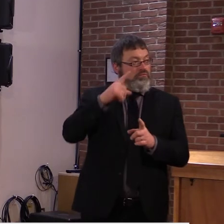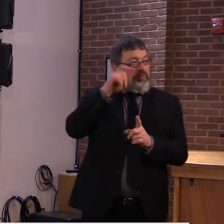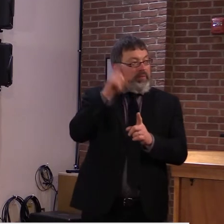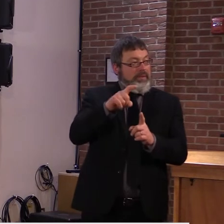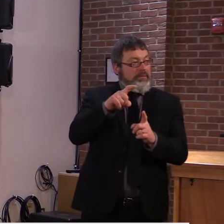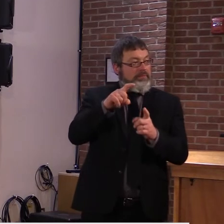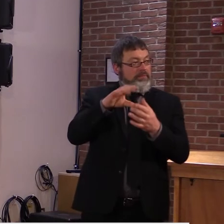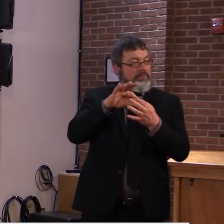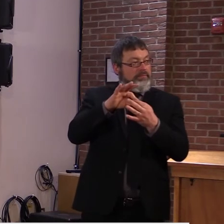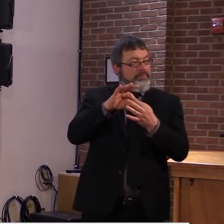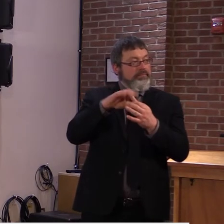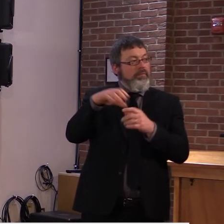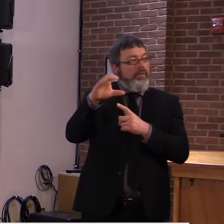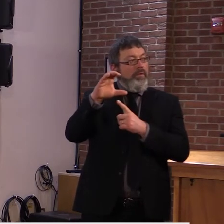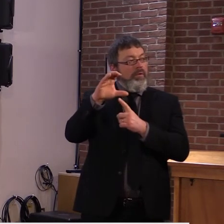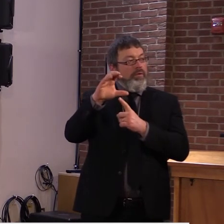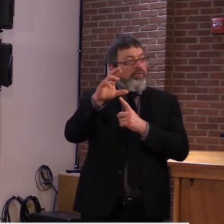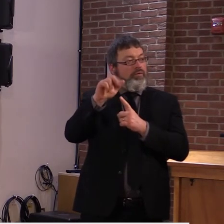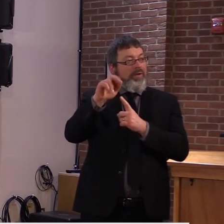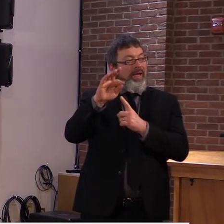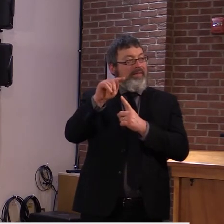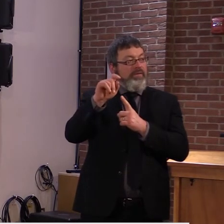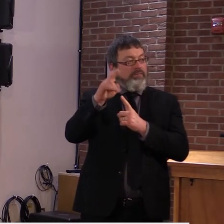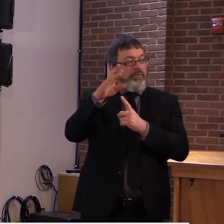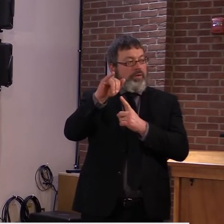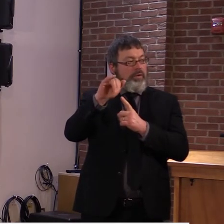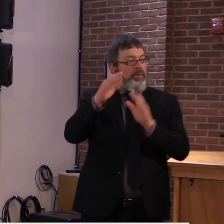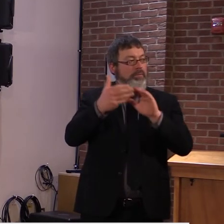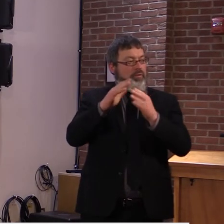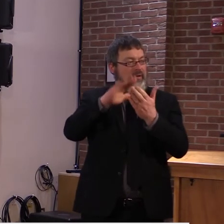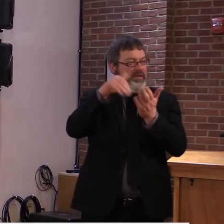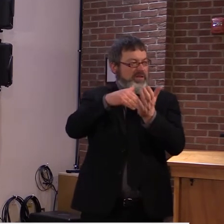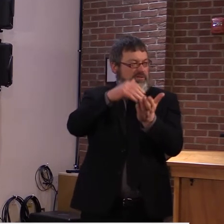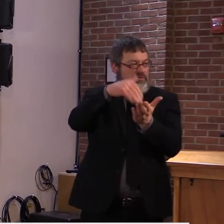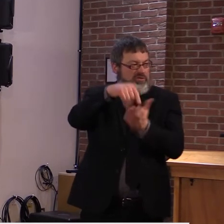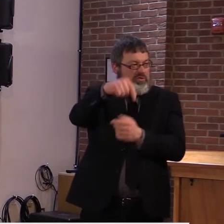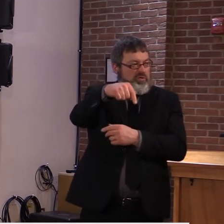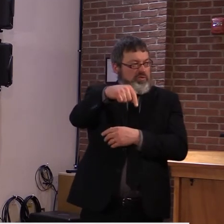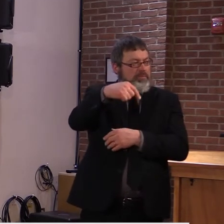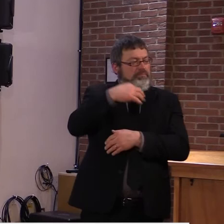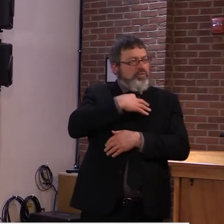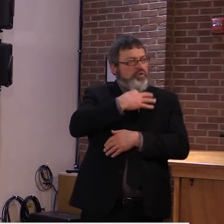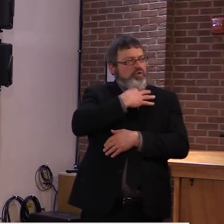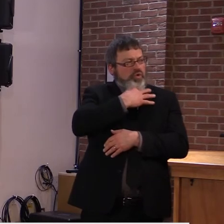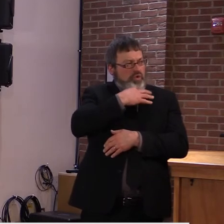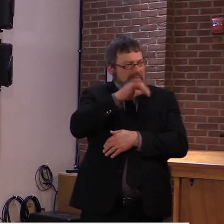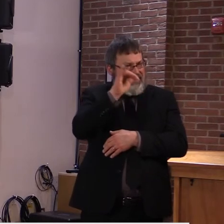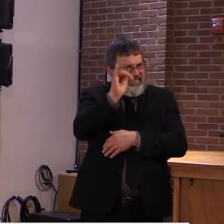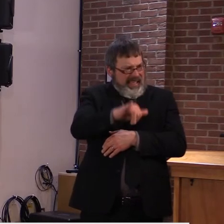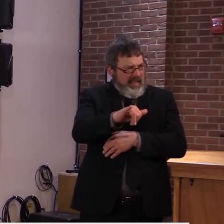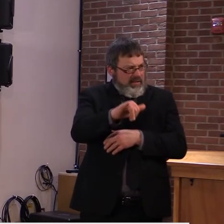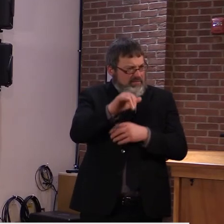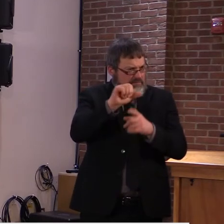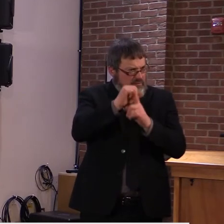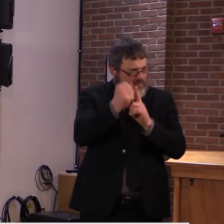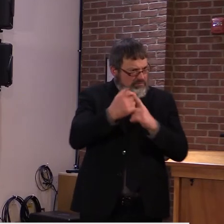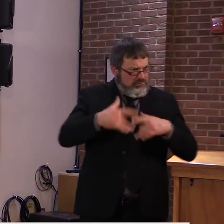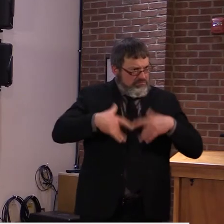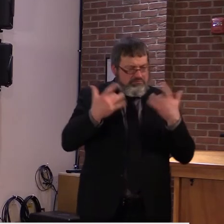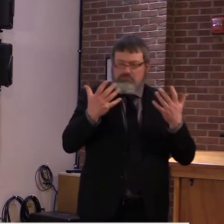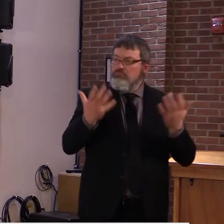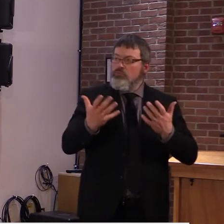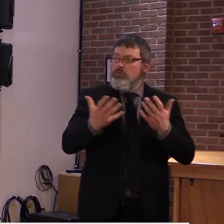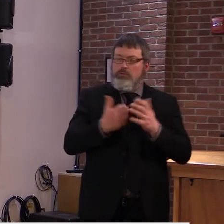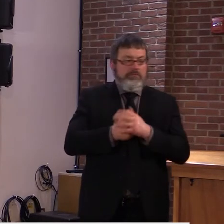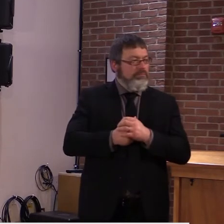Center beyond just the baseline number that was reported on the data site. And it makes me wonder, if there is an outbreak